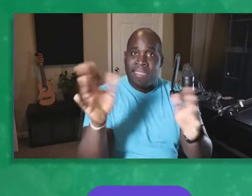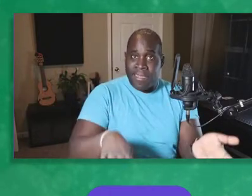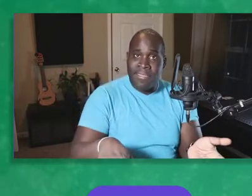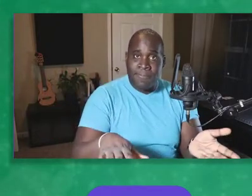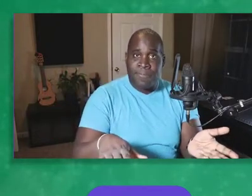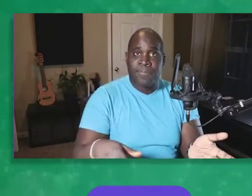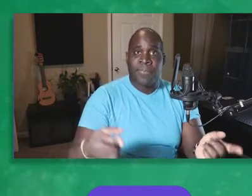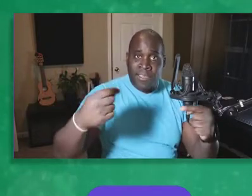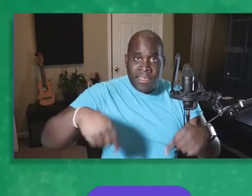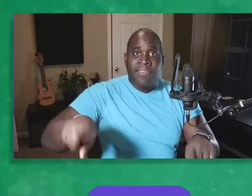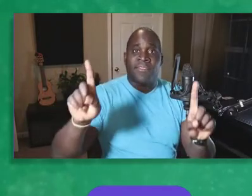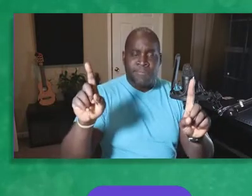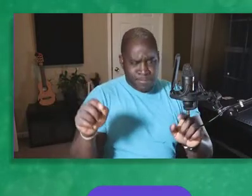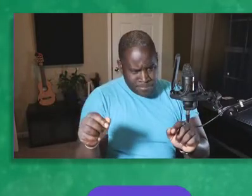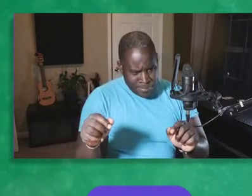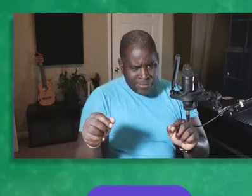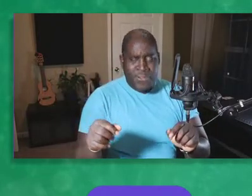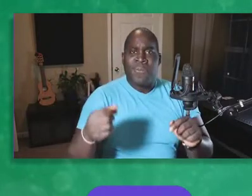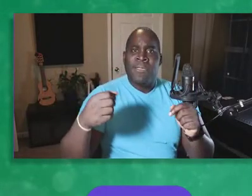his death,